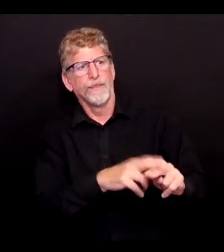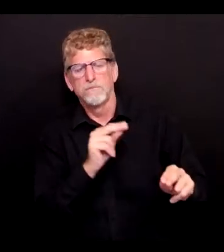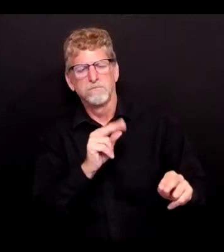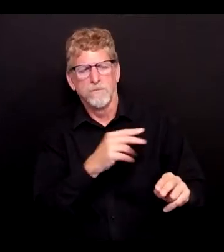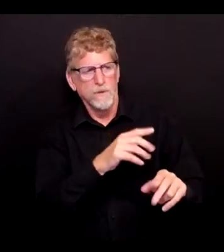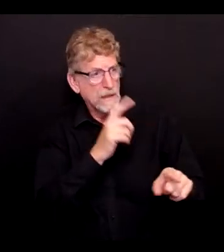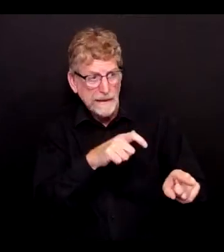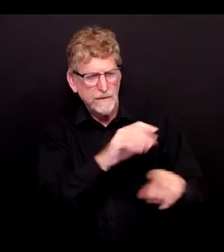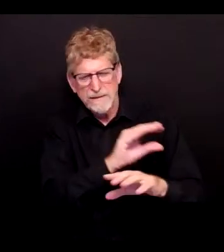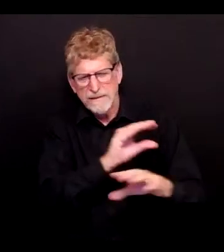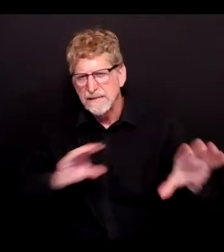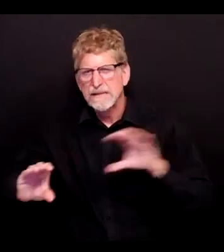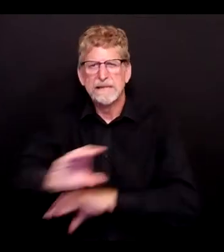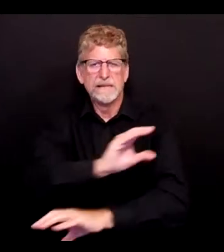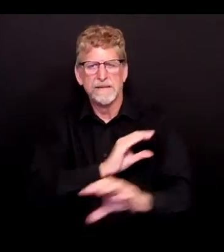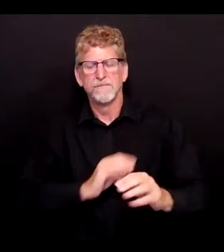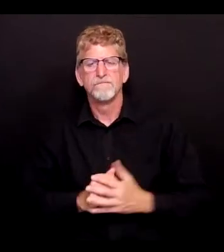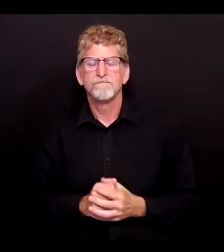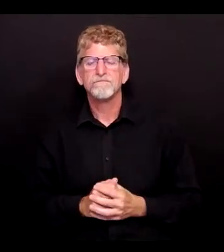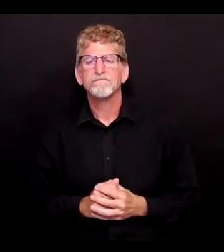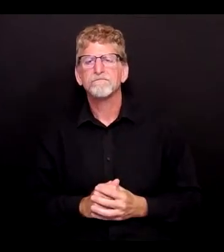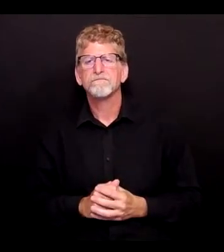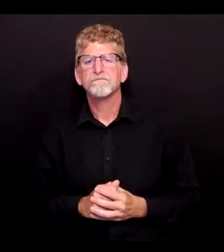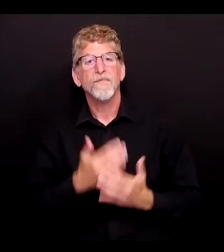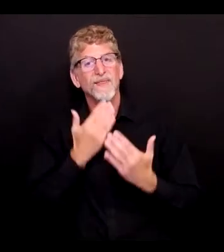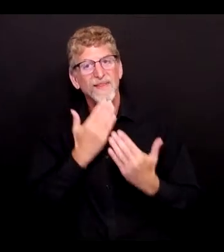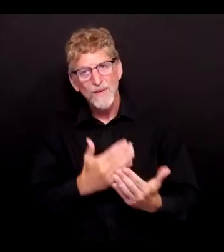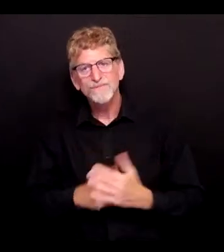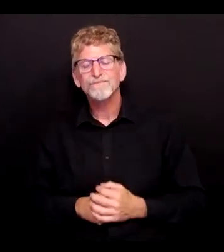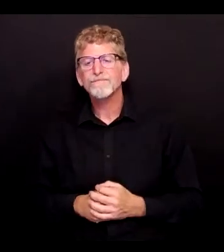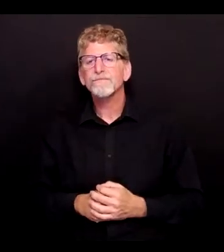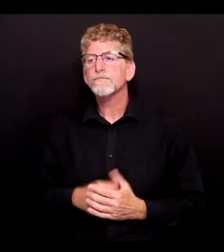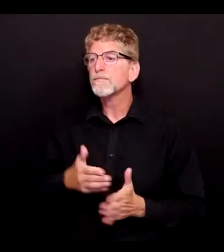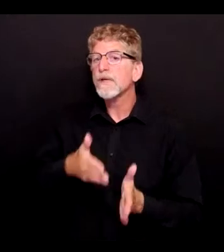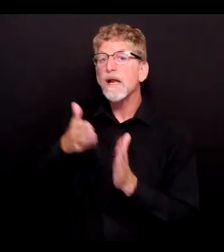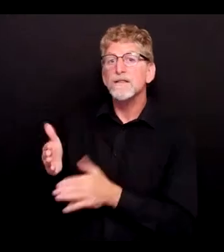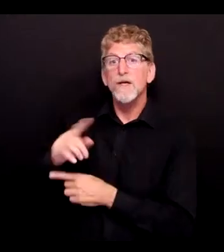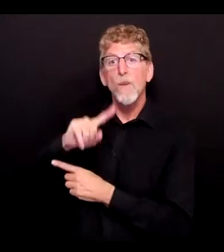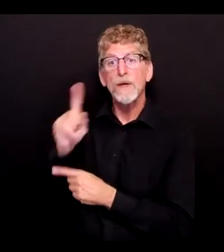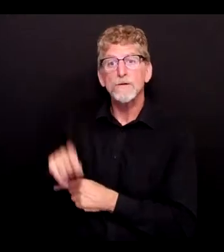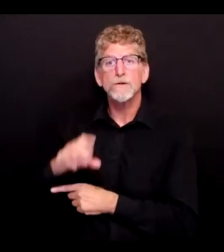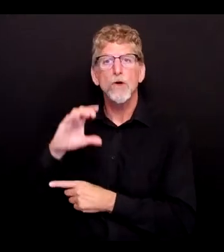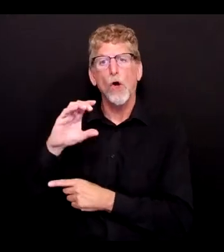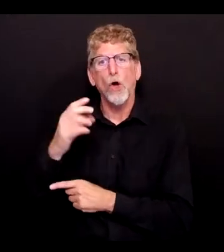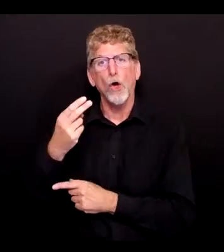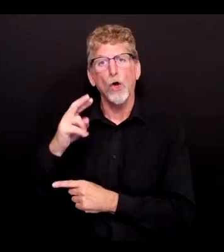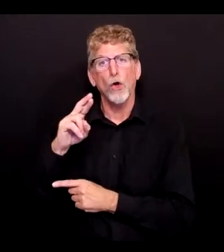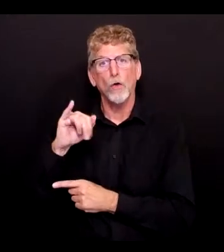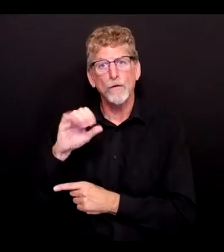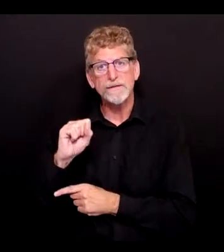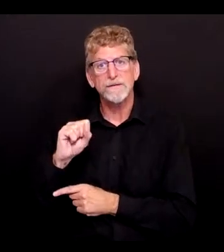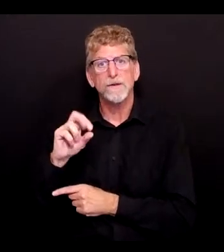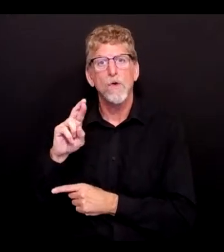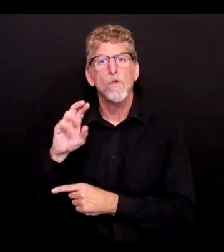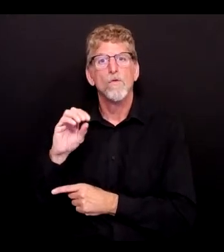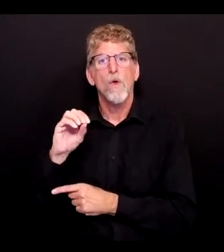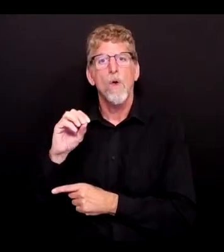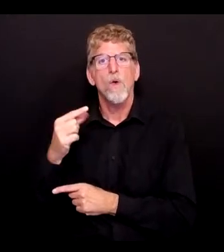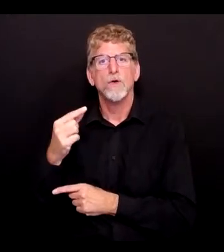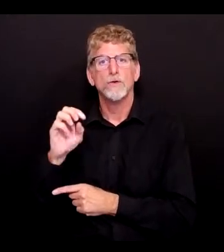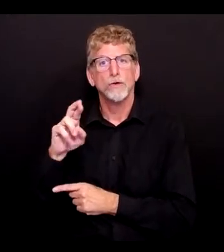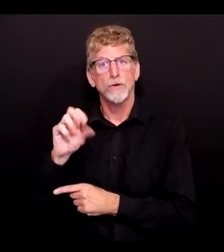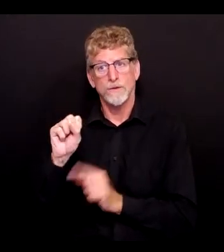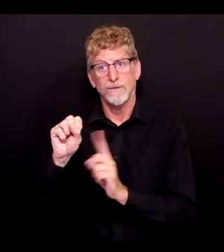Thank you. Next question comes from the line of Chris Rogers from WNOA